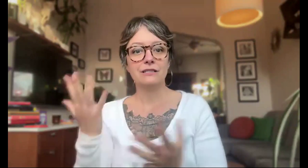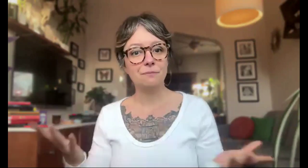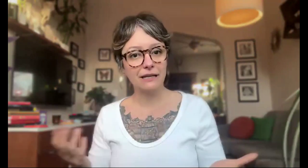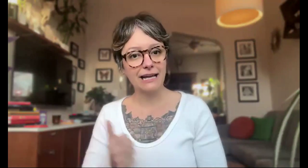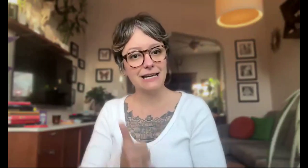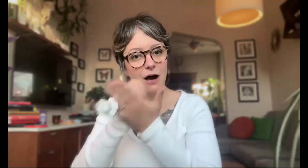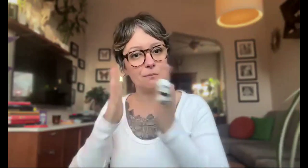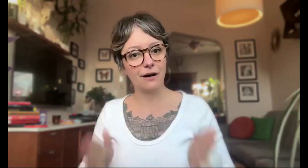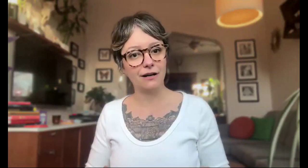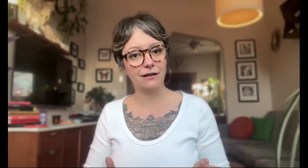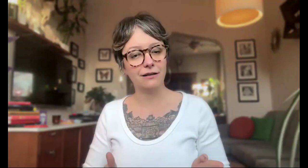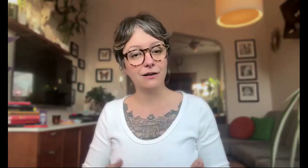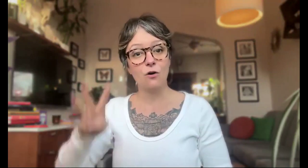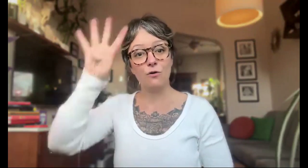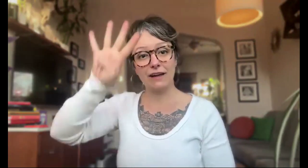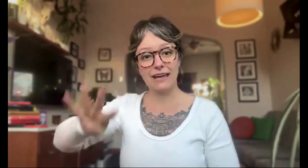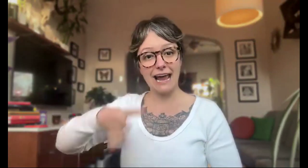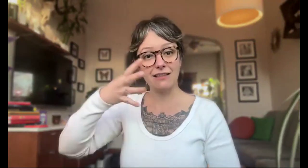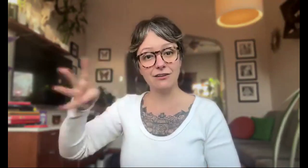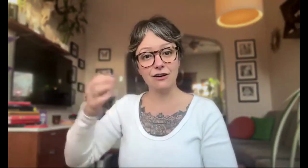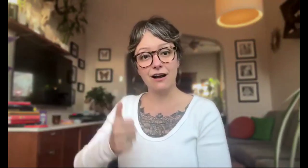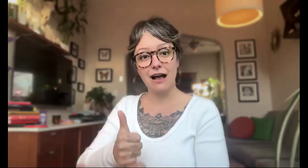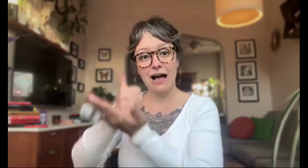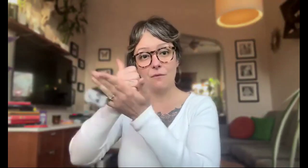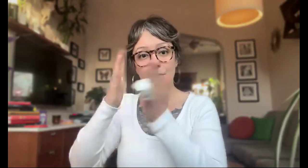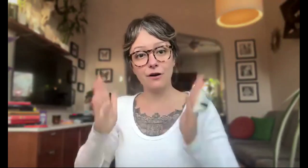It's the plant helper or the calendar helper.